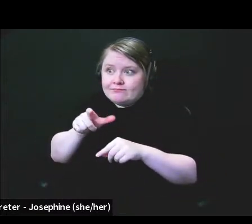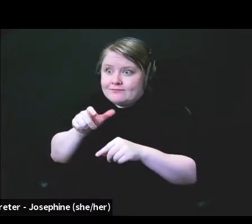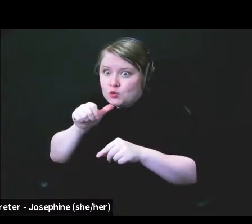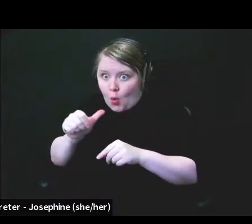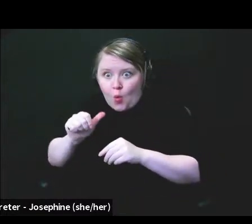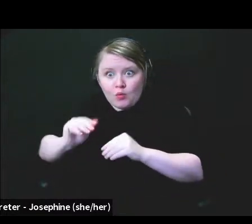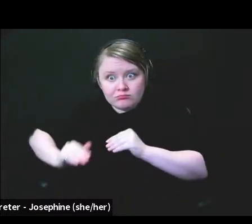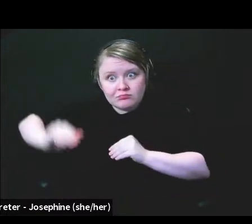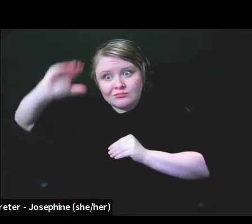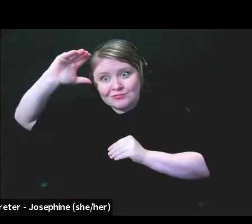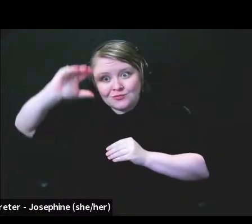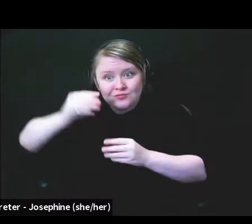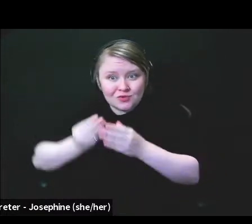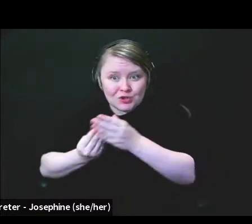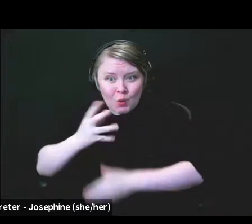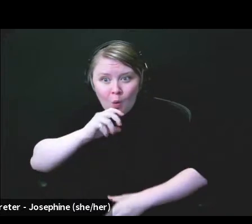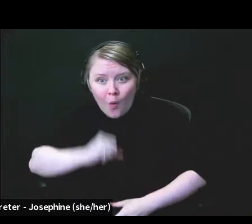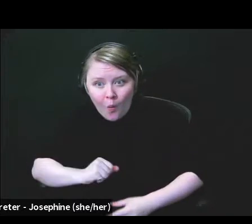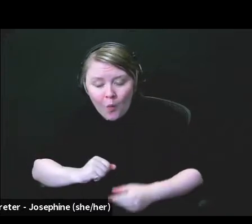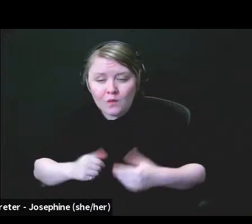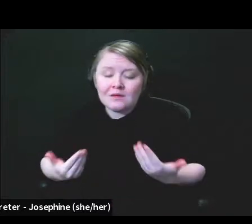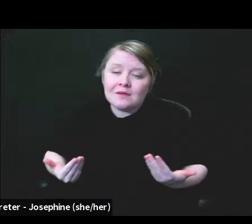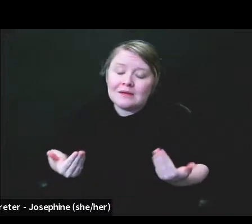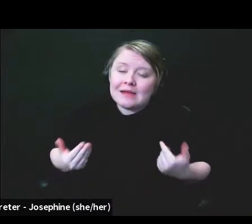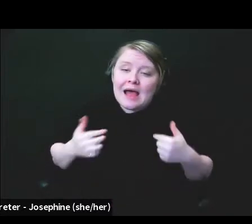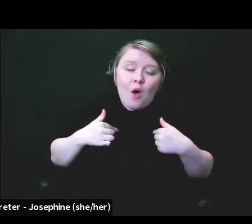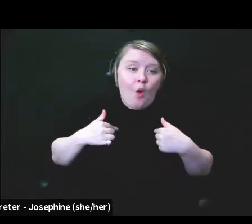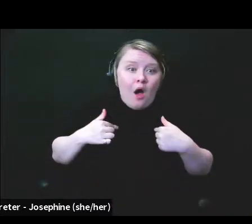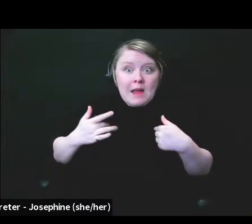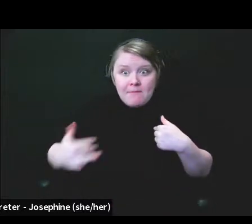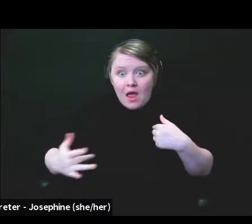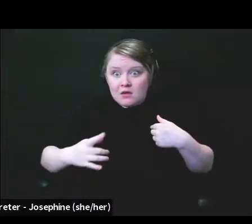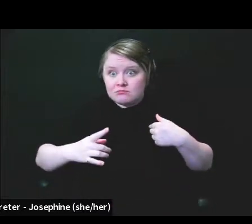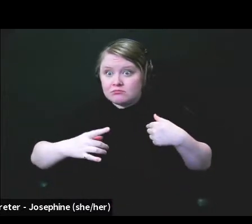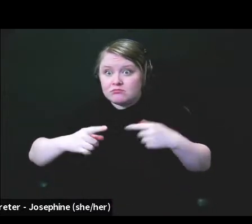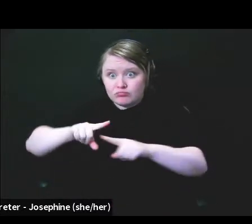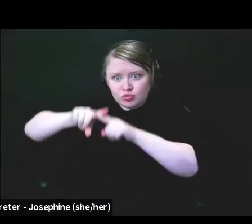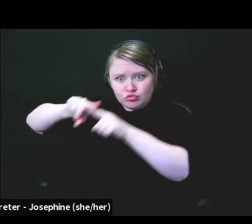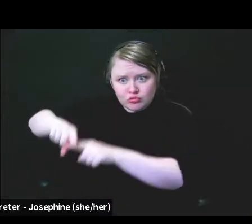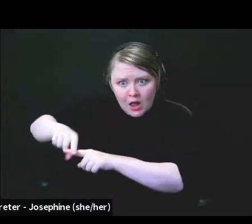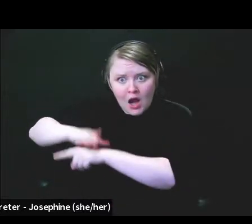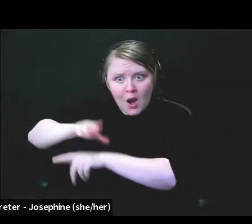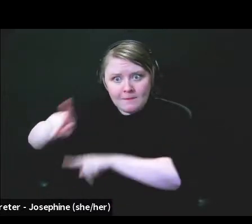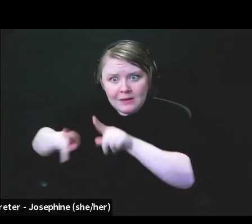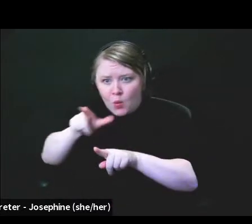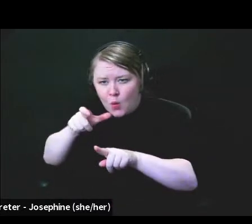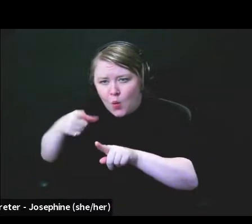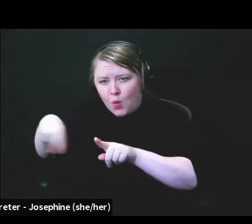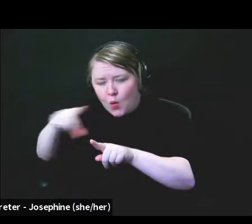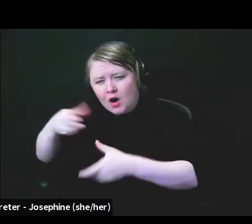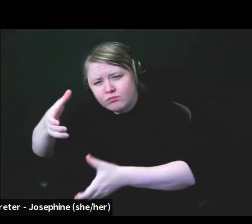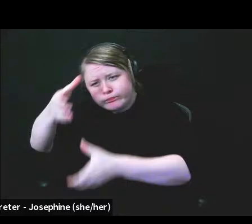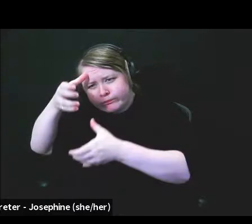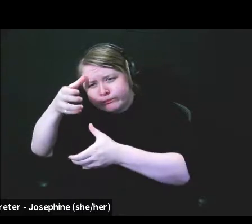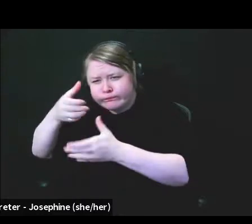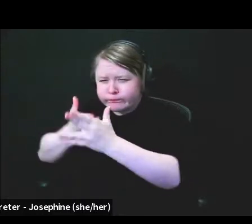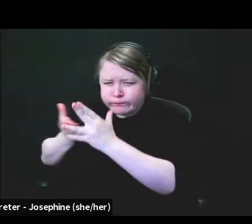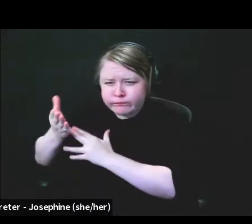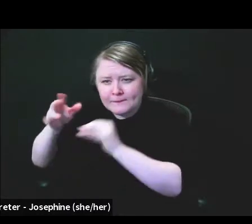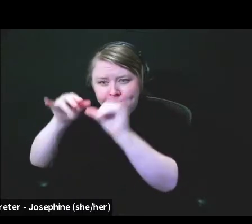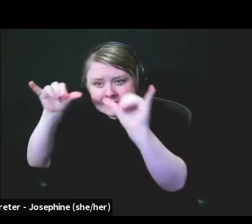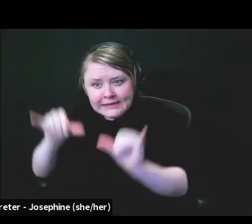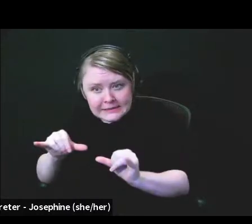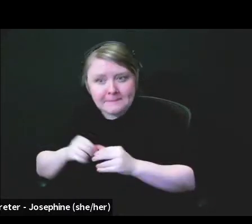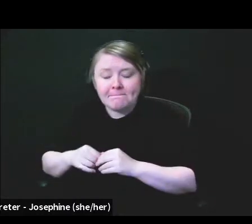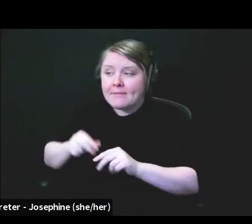So I rely on folks who are more adept and skilled in navigating systems, folks who are